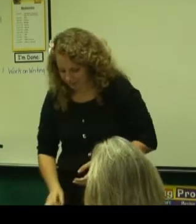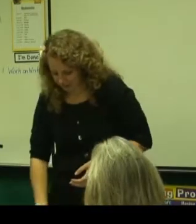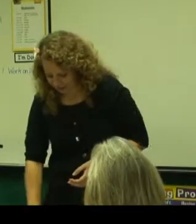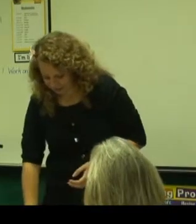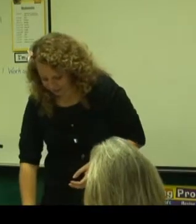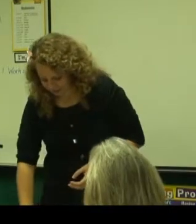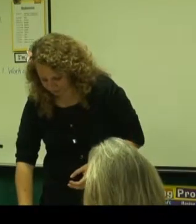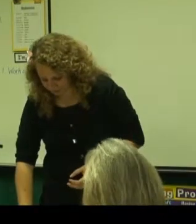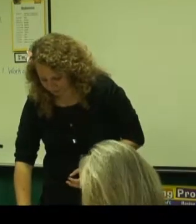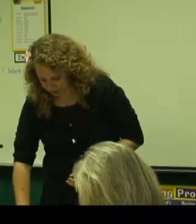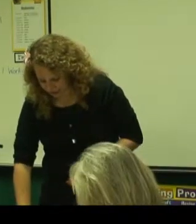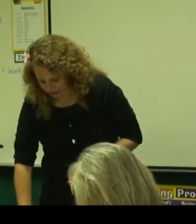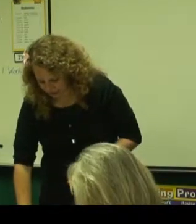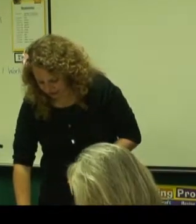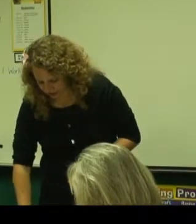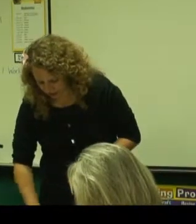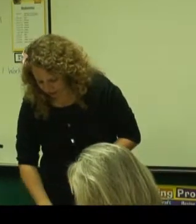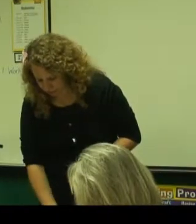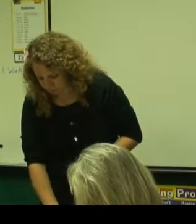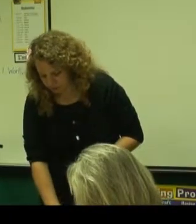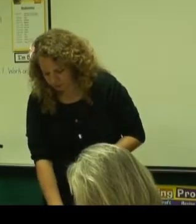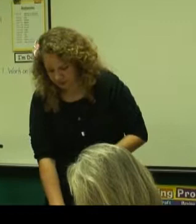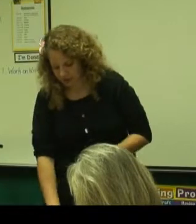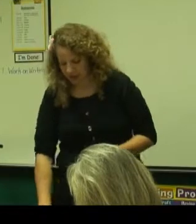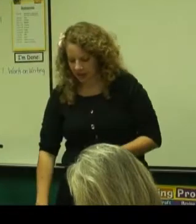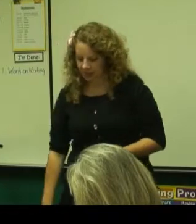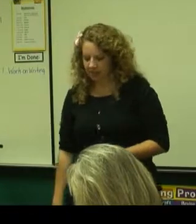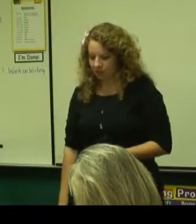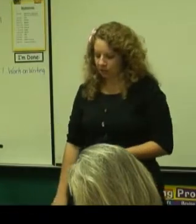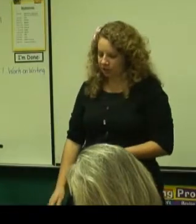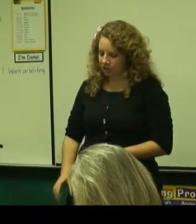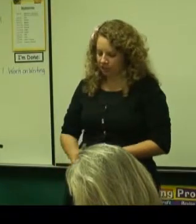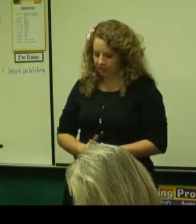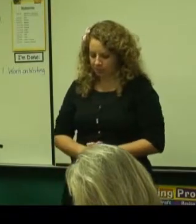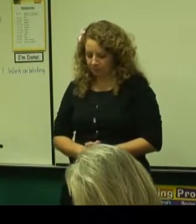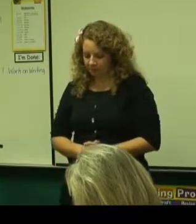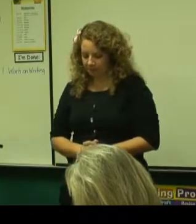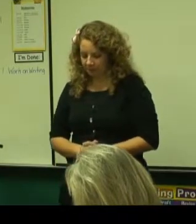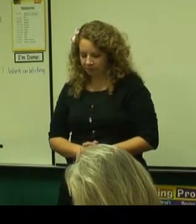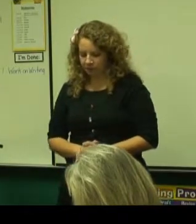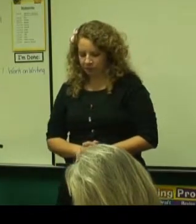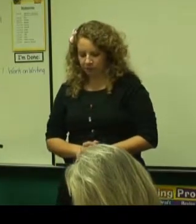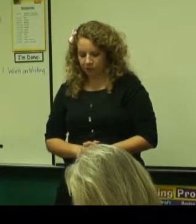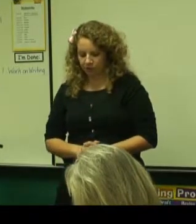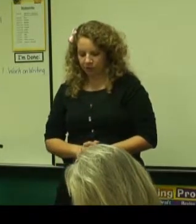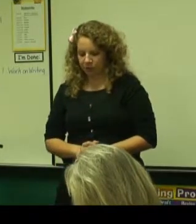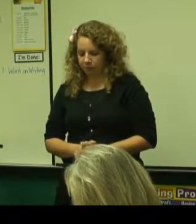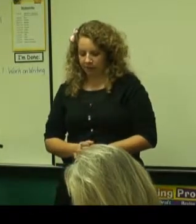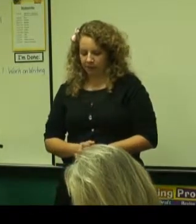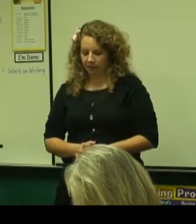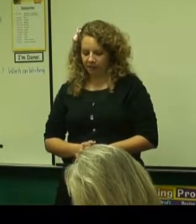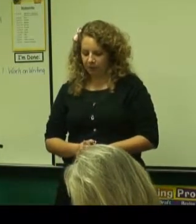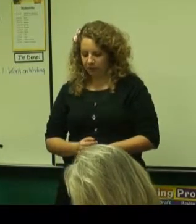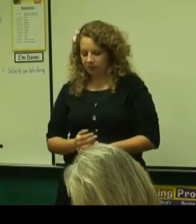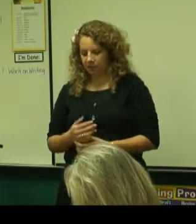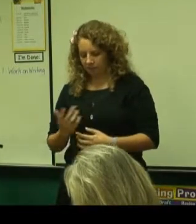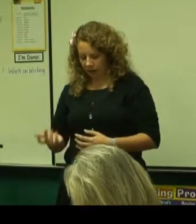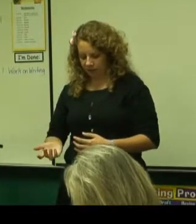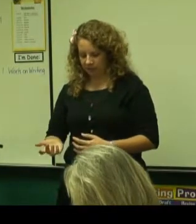Okay. And then on B, then it has, I don't understand the movie. So it would be, if it was in the